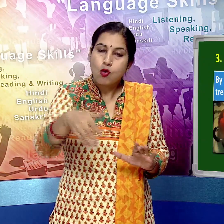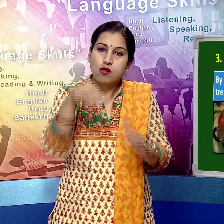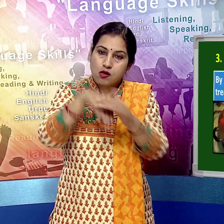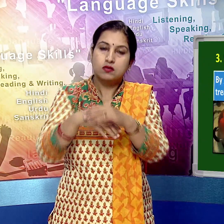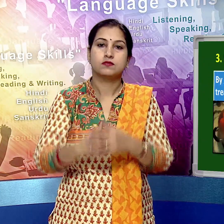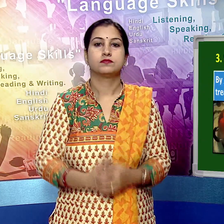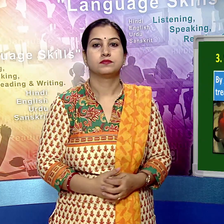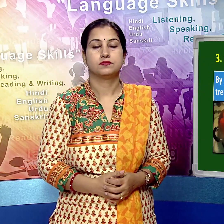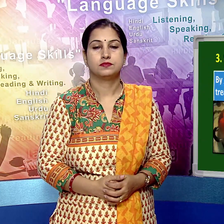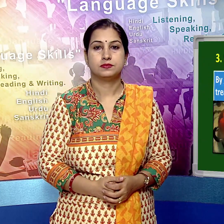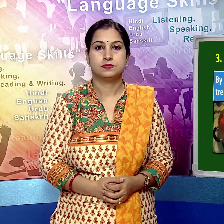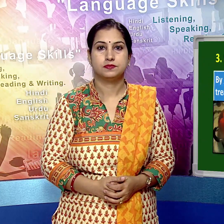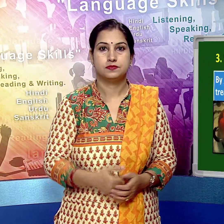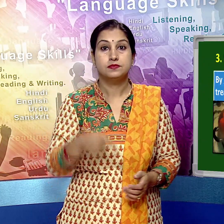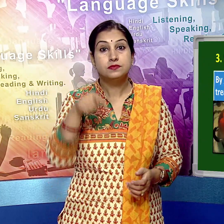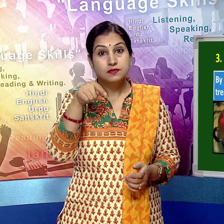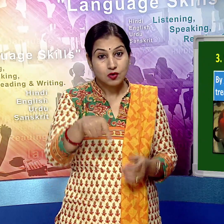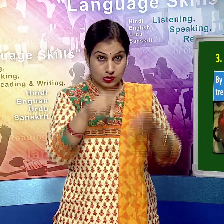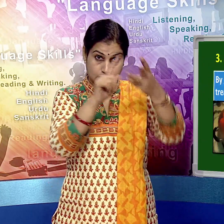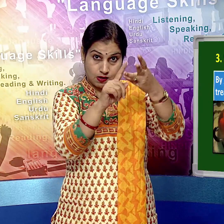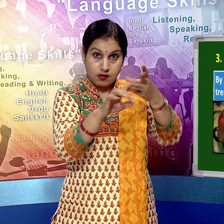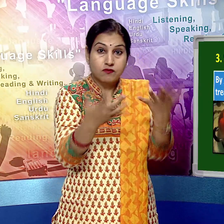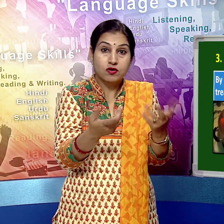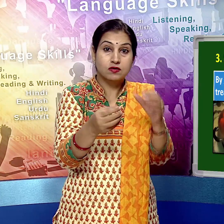Stopping the actions of enzymes.